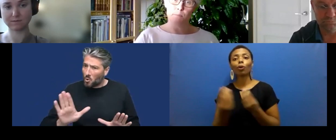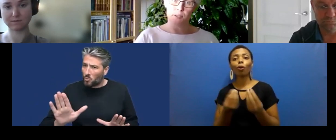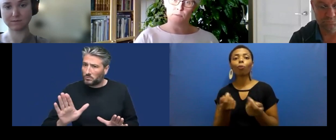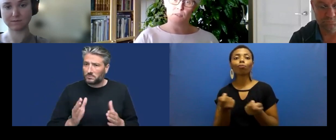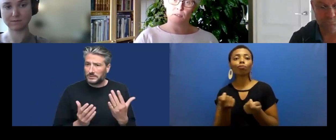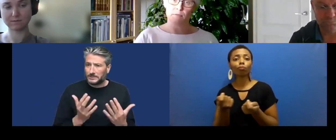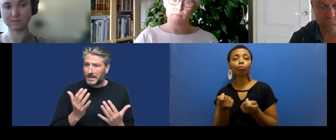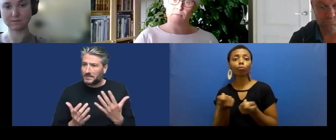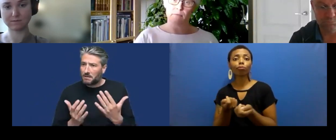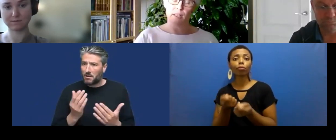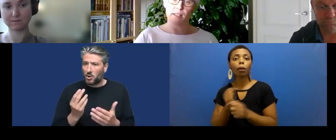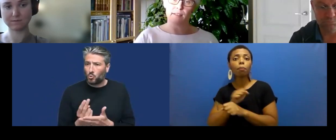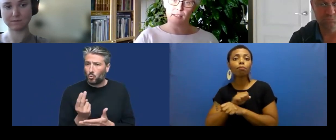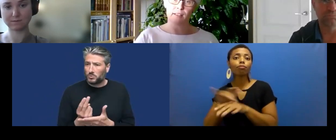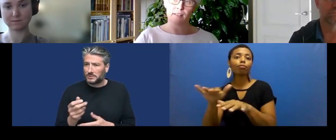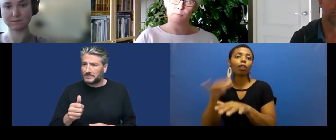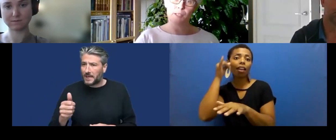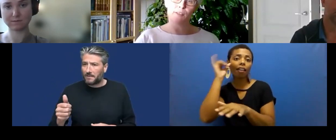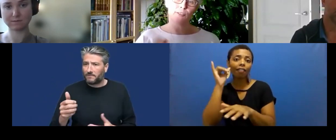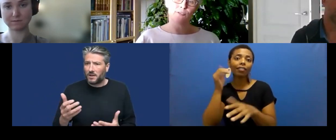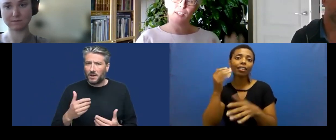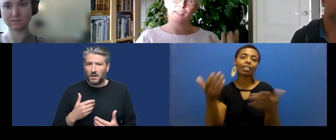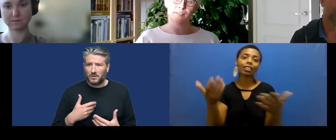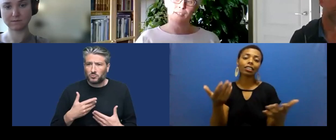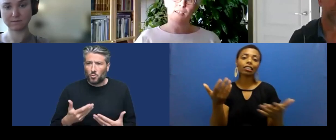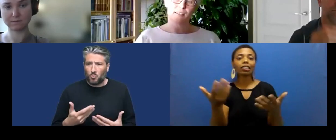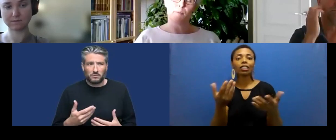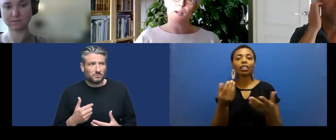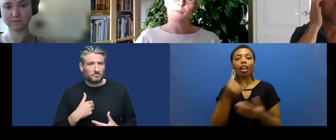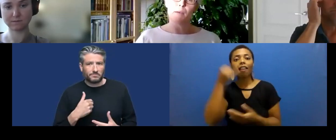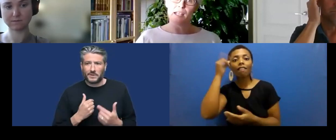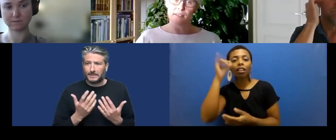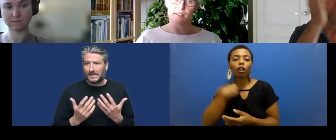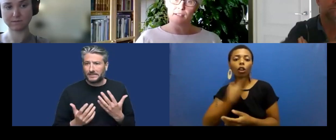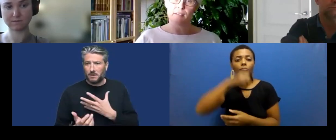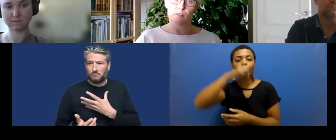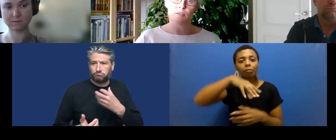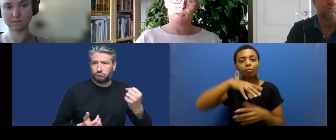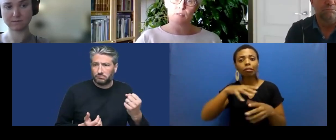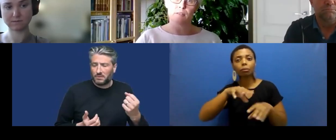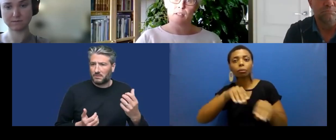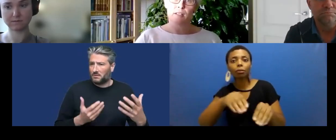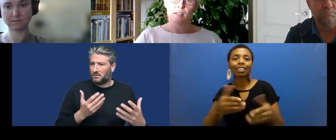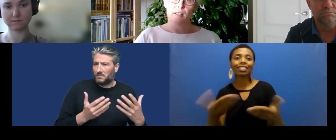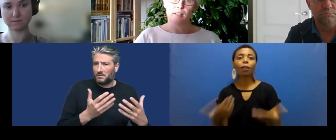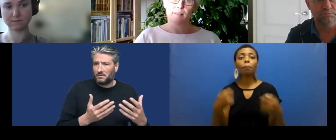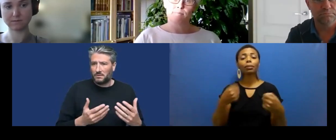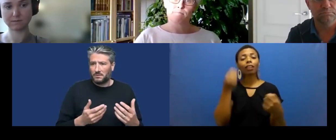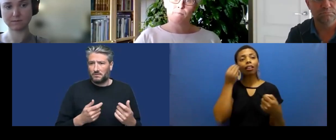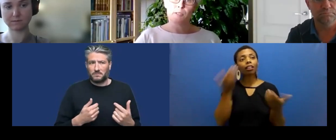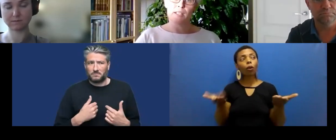be abused. And I think we have to find somehow the balance here also